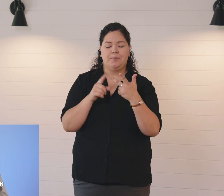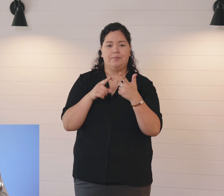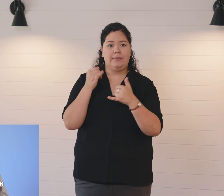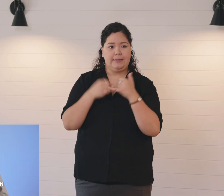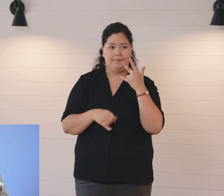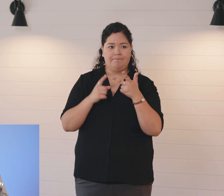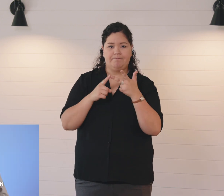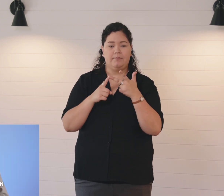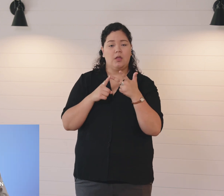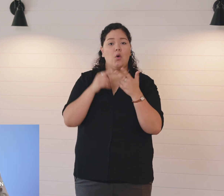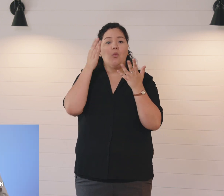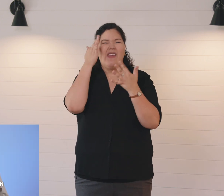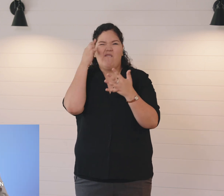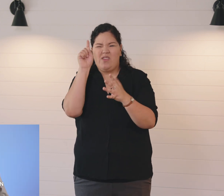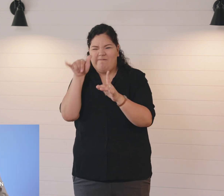Wait for the turn.